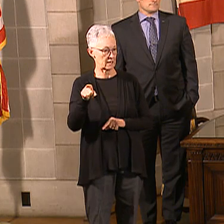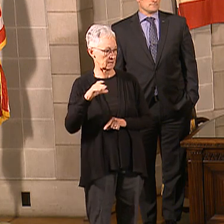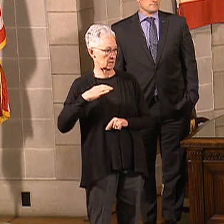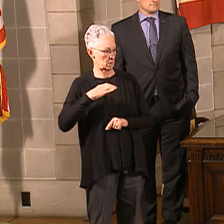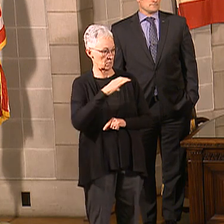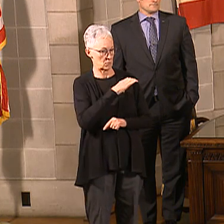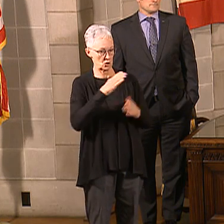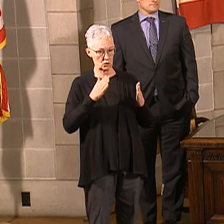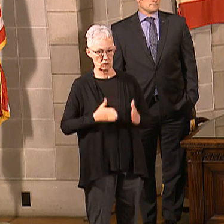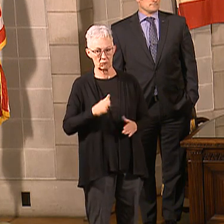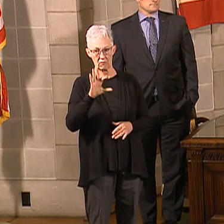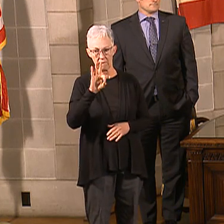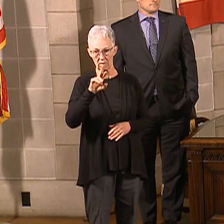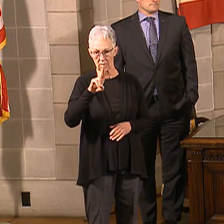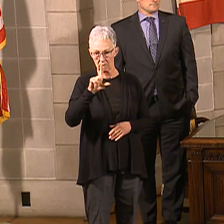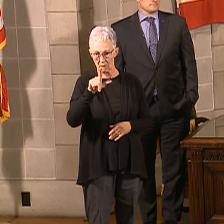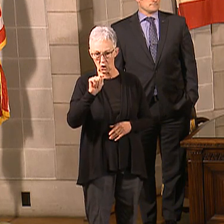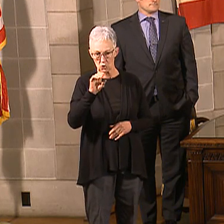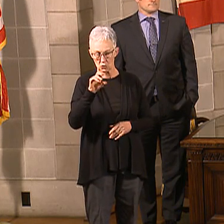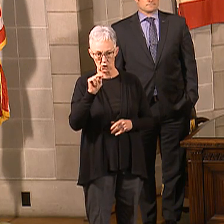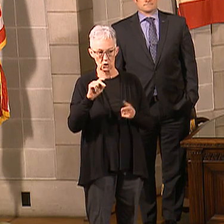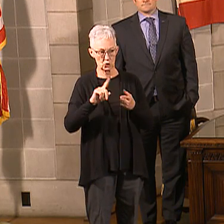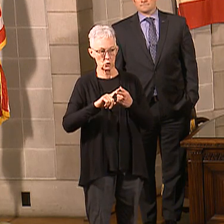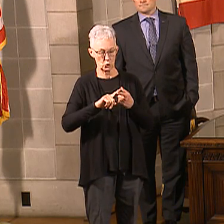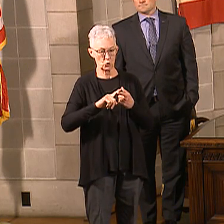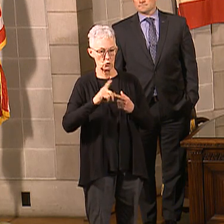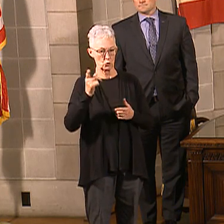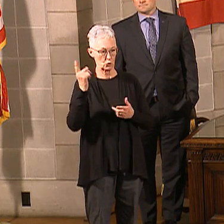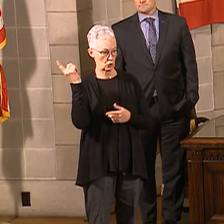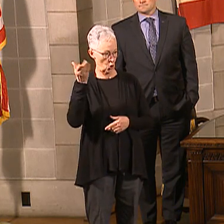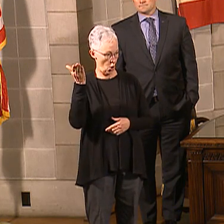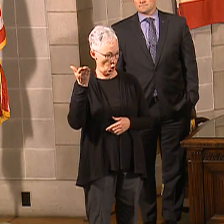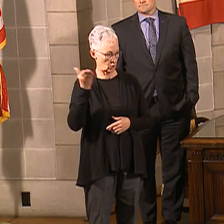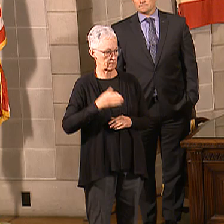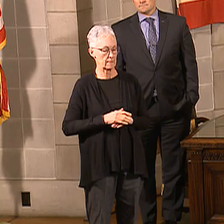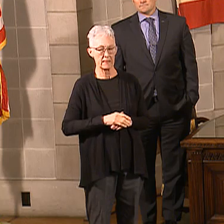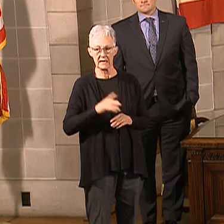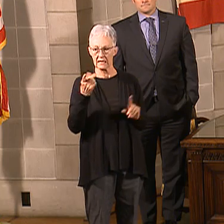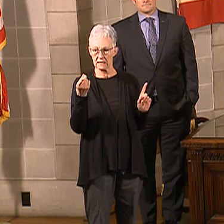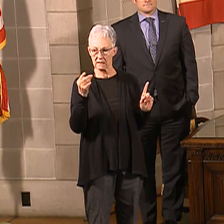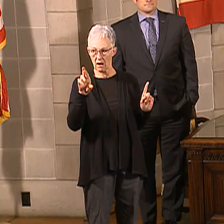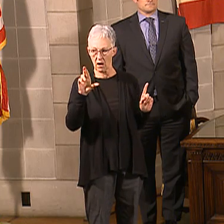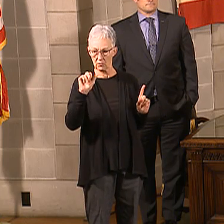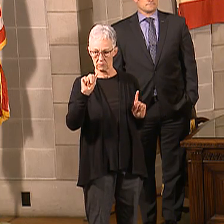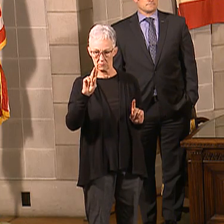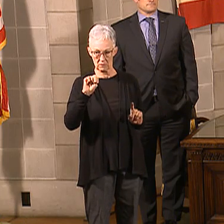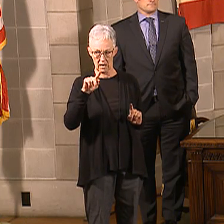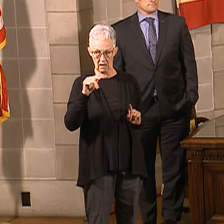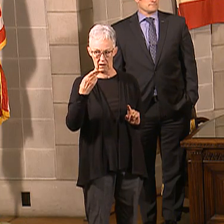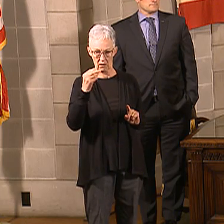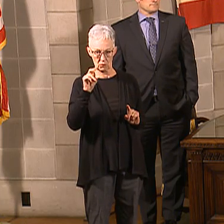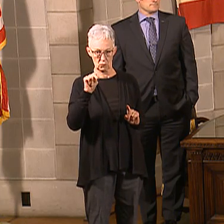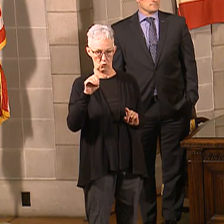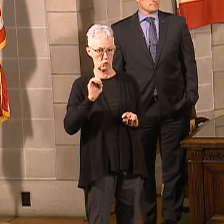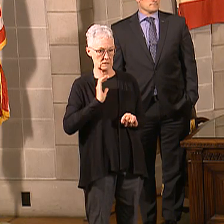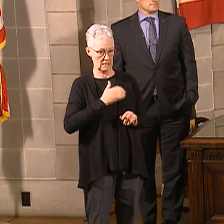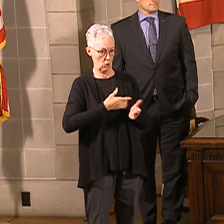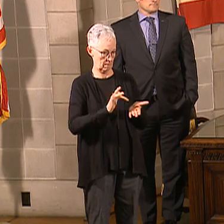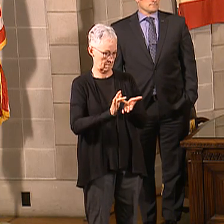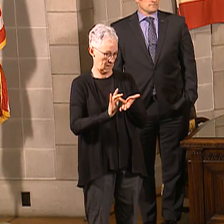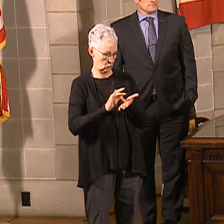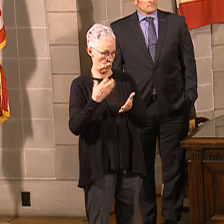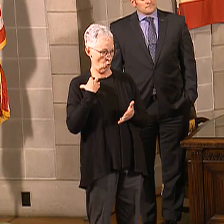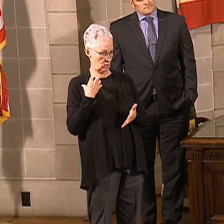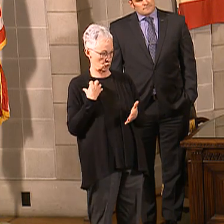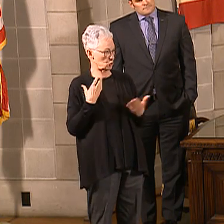is necessary. John Albin, our Labor Commissioner, is also available. Dr. Gary Antone, our Chief Medical Officer, is available as well during questions and